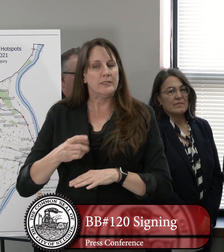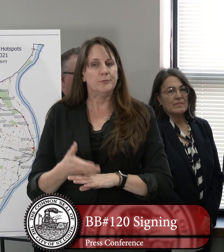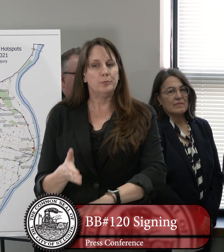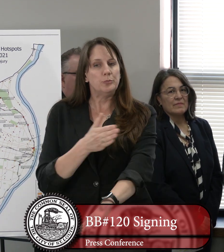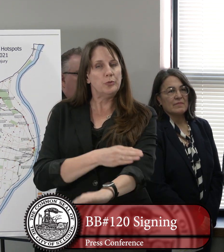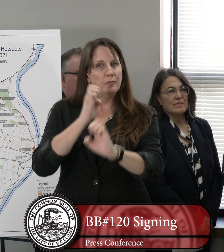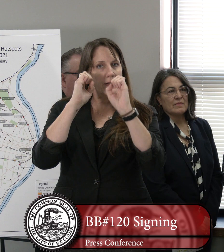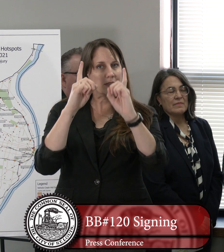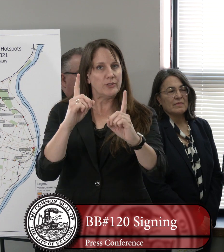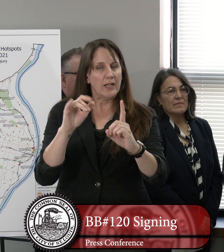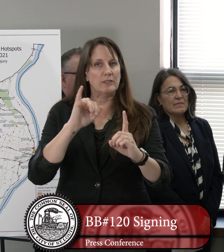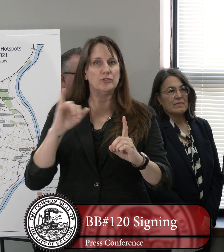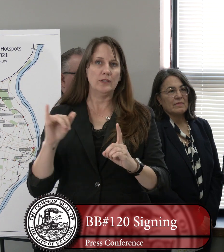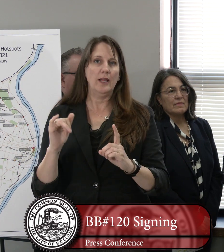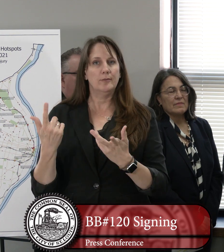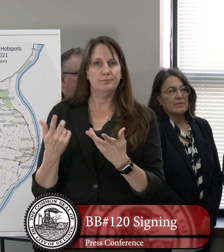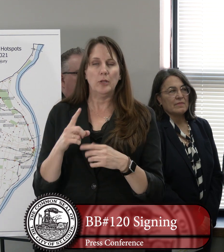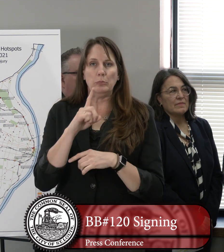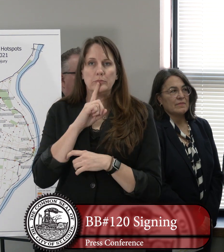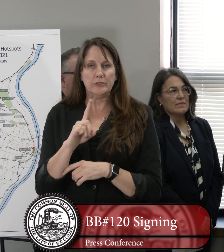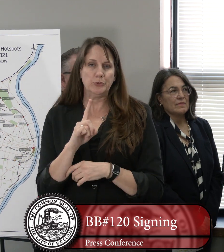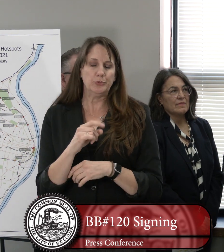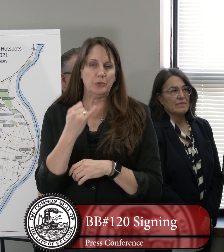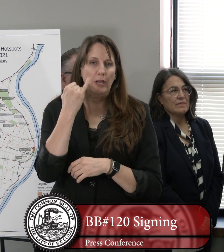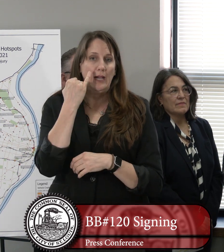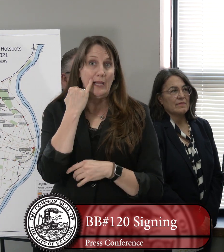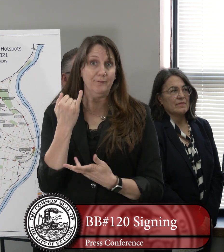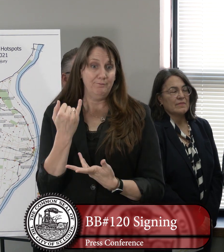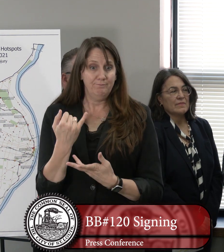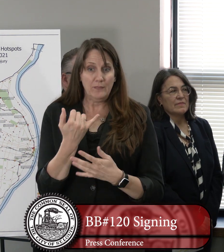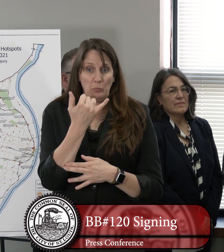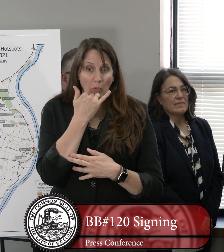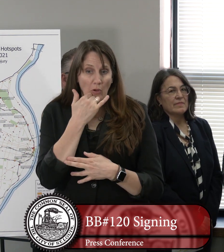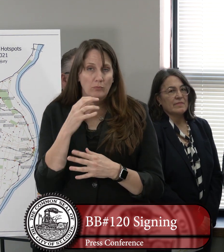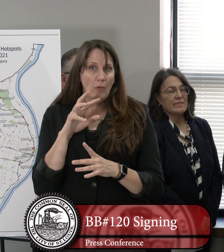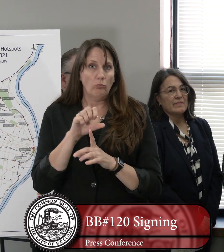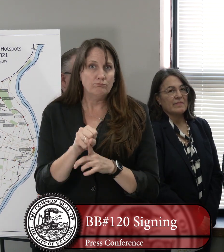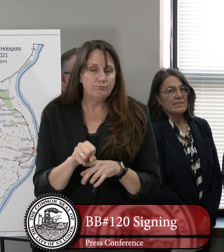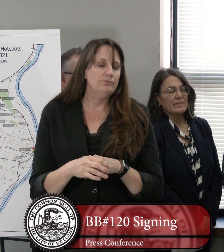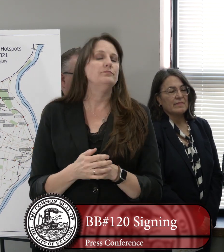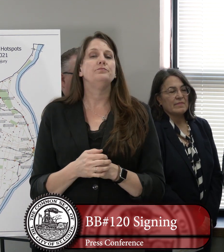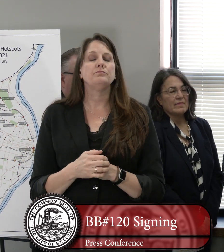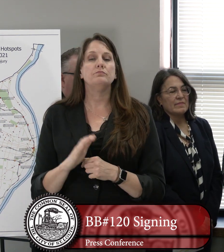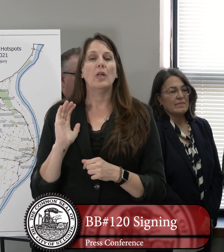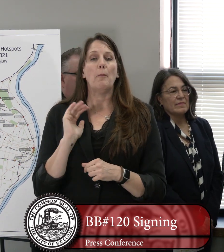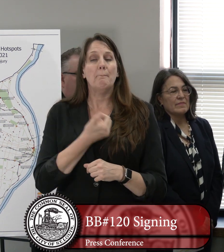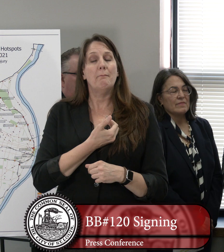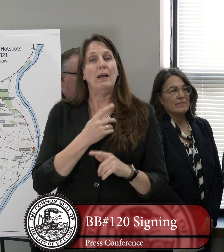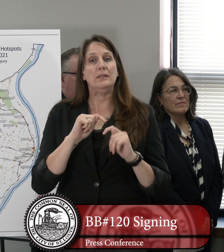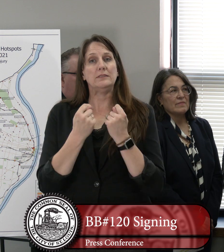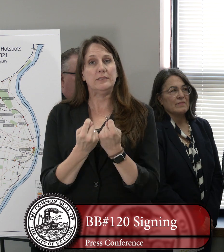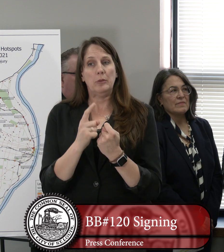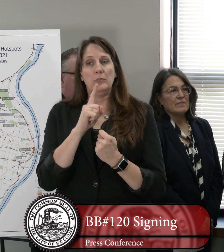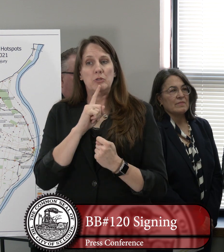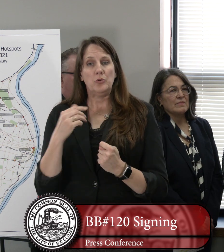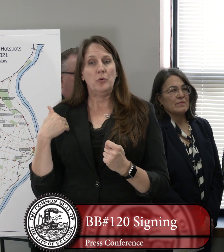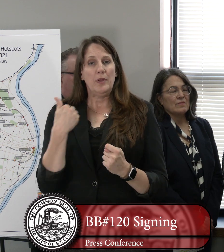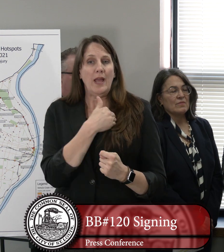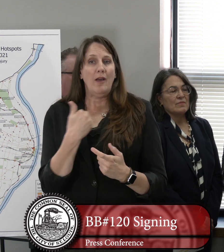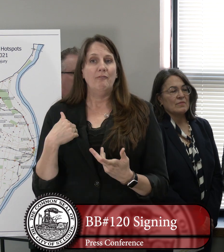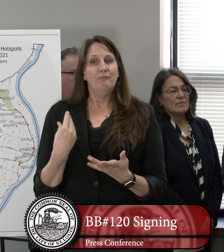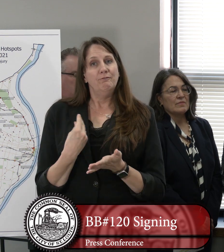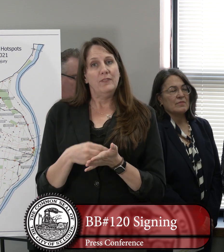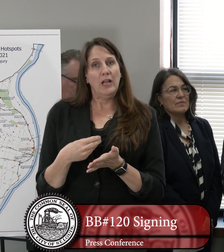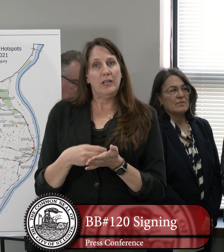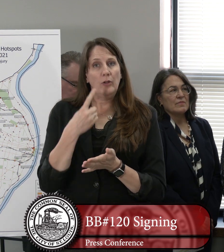education and enforcement. My administration is working to identify sustainable sources of funding for education. And while